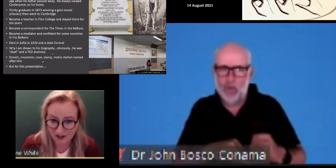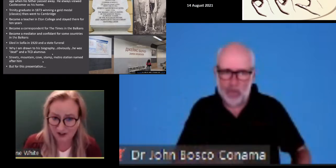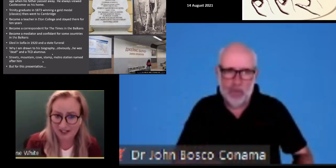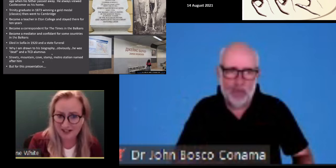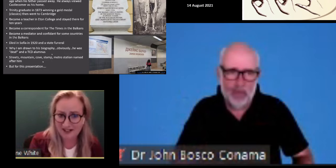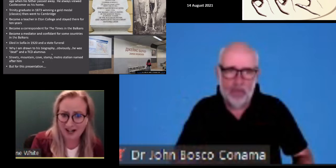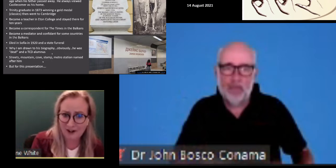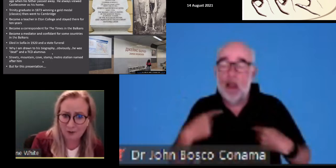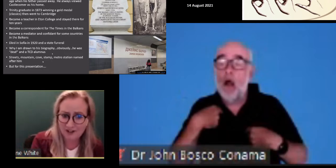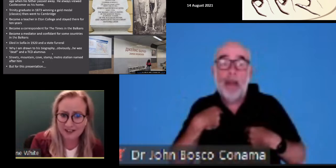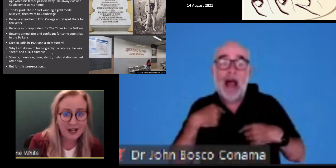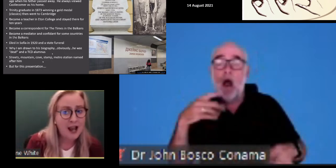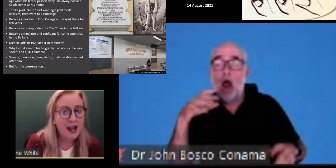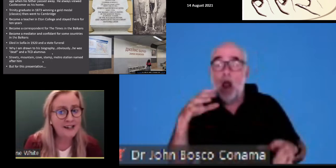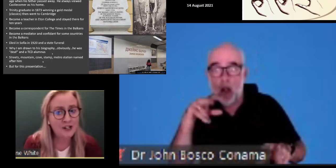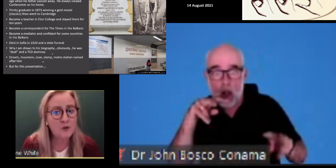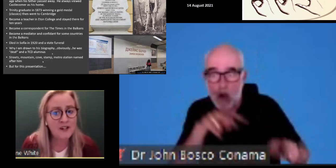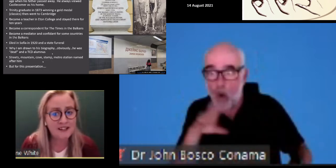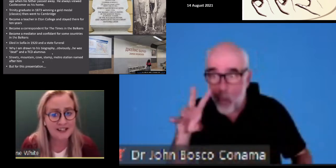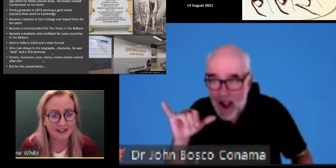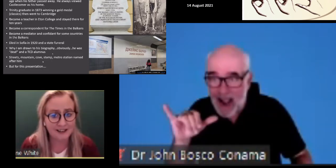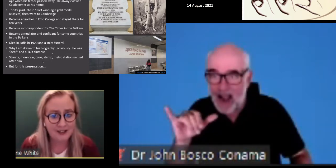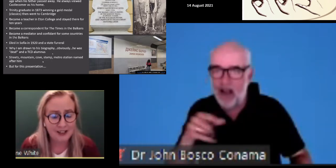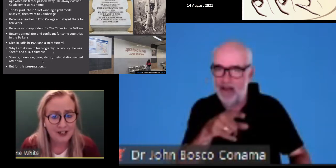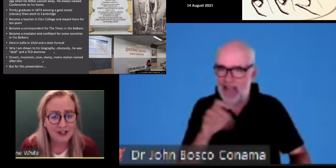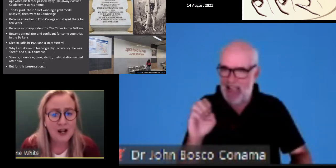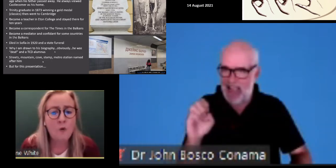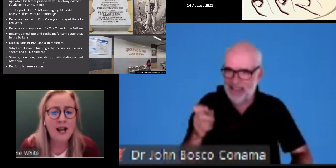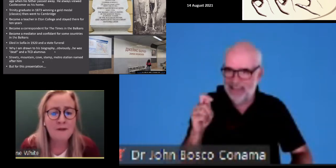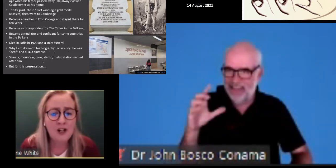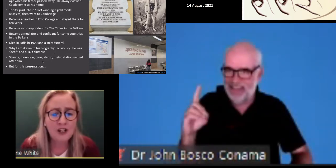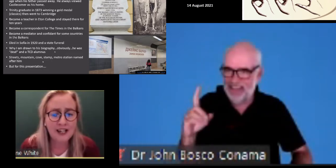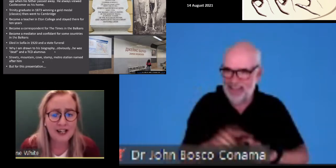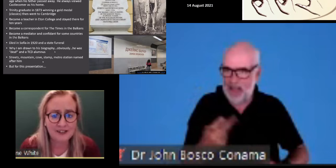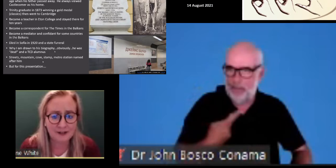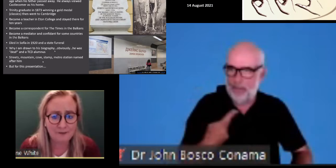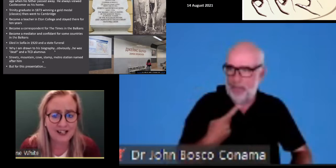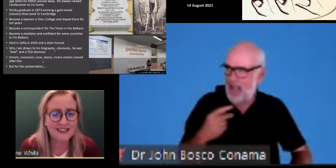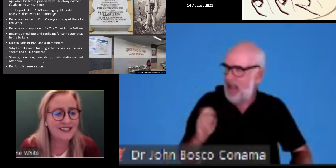So this is an Irish person, and yet who is say? Now, why am I looking at him? Because he